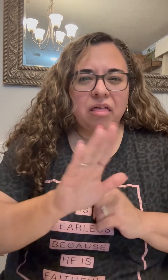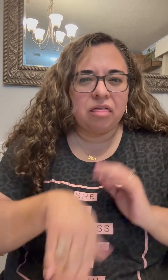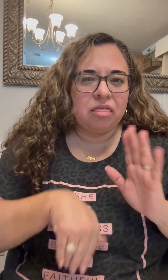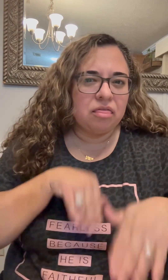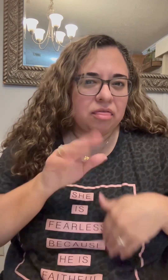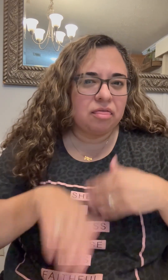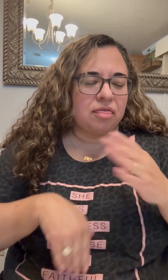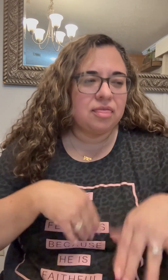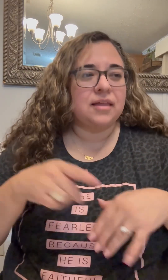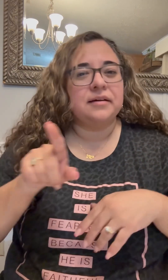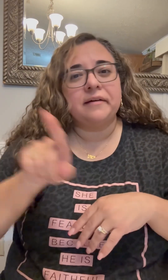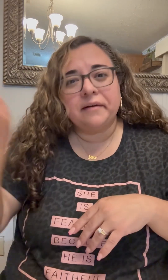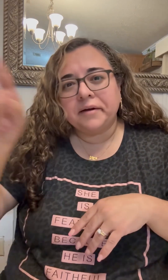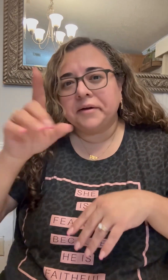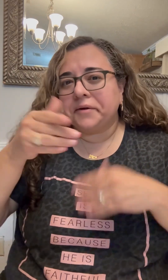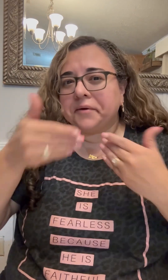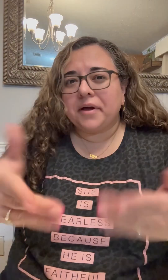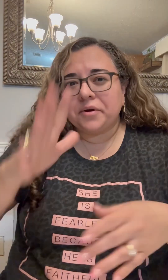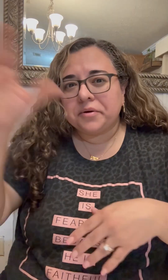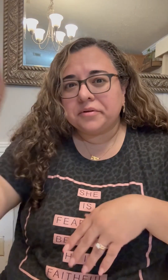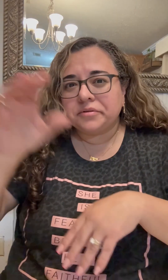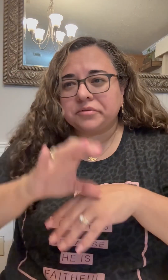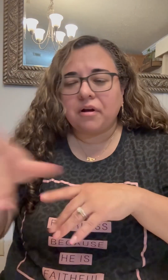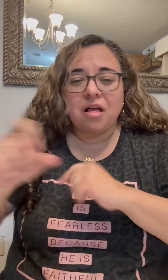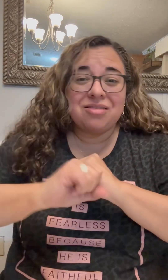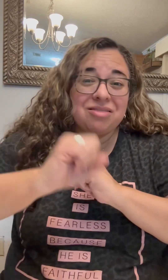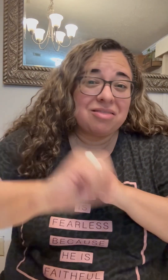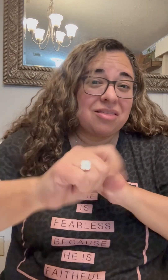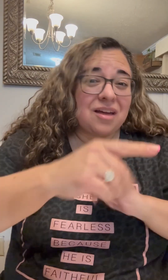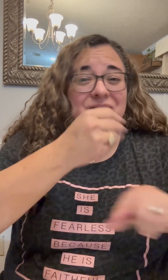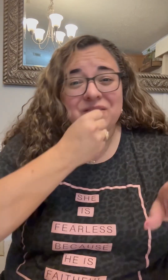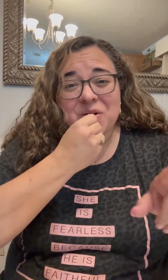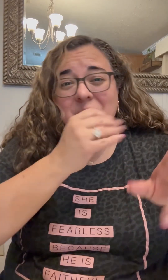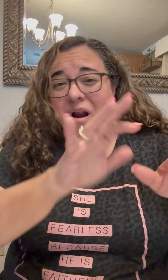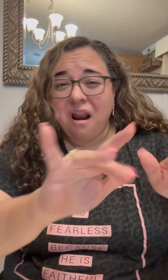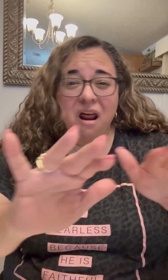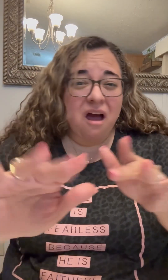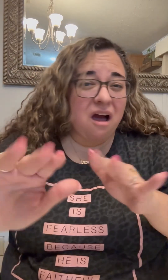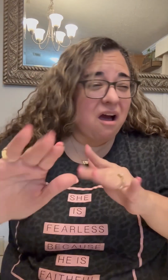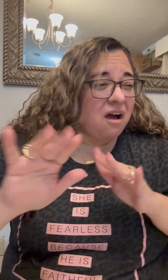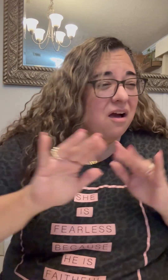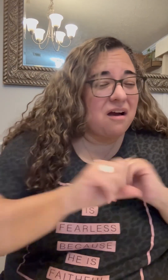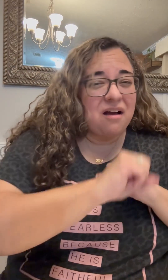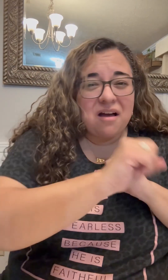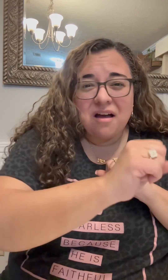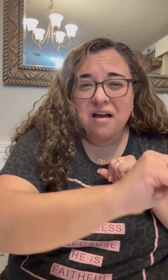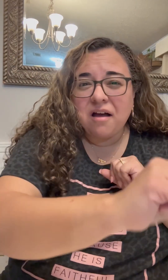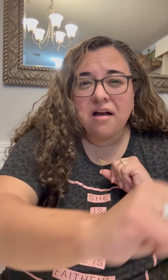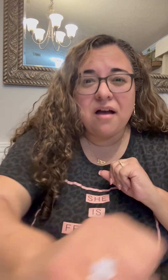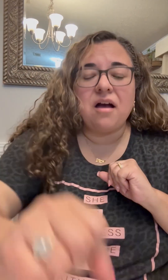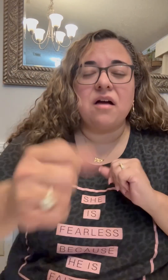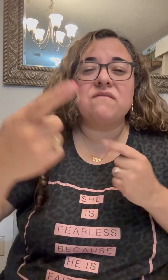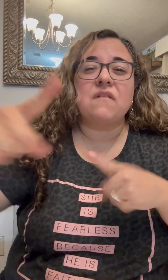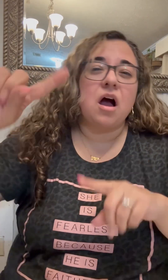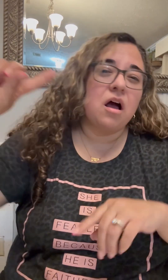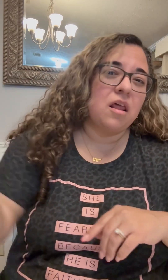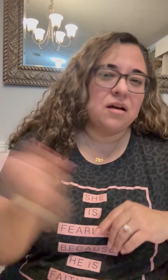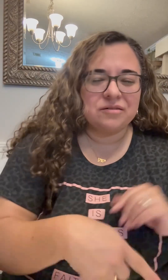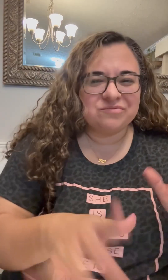stay, and he didn't listen. And he went ahead and went on to the church, and then he took his sweet time coming back to get back to the